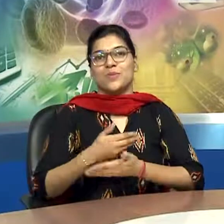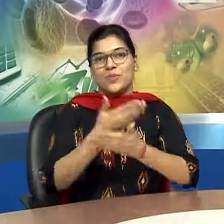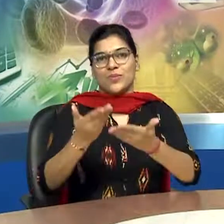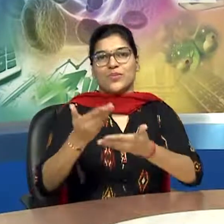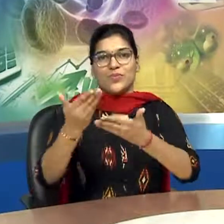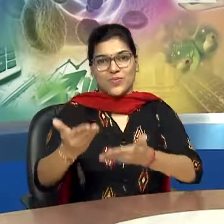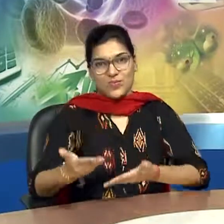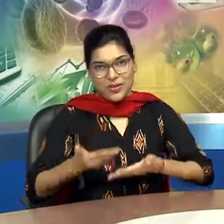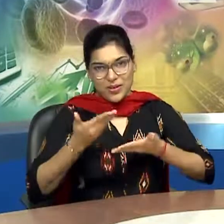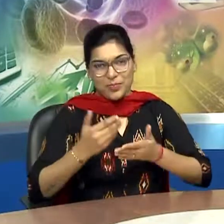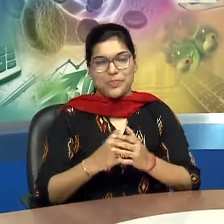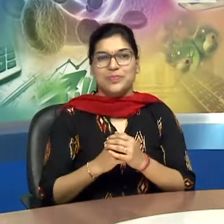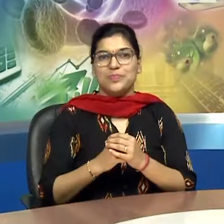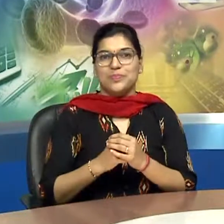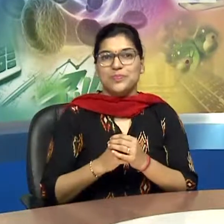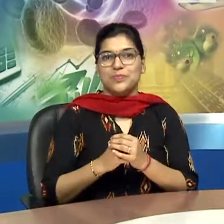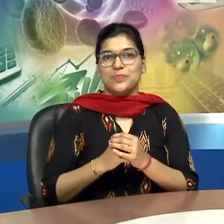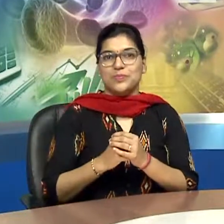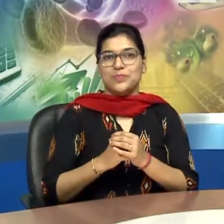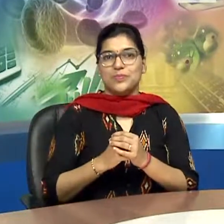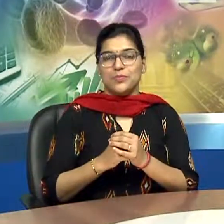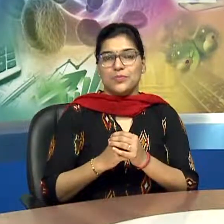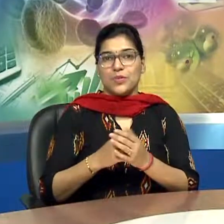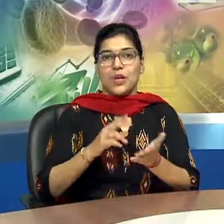Namaskar, welcome you all.